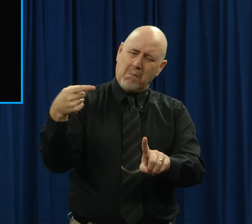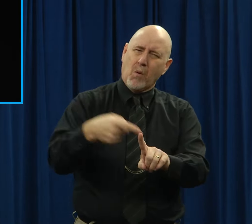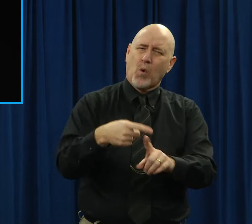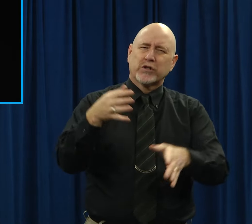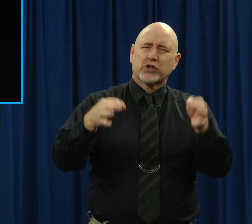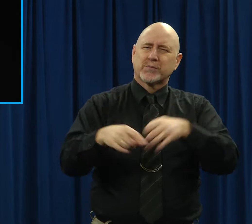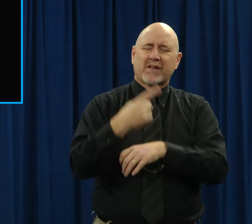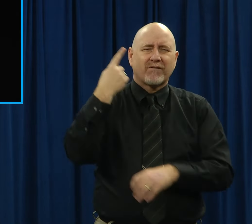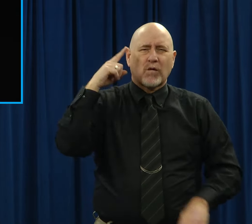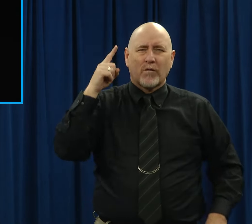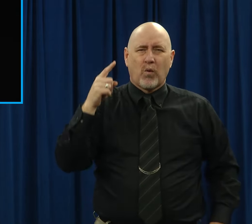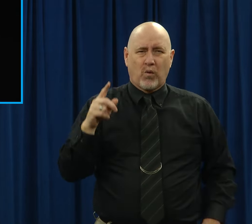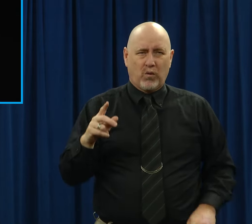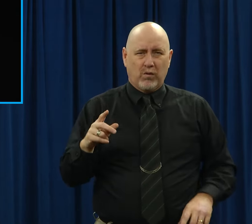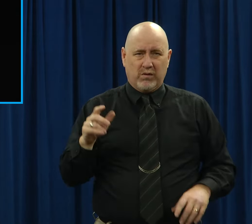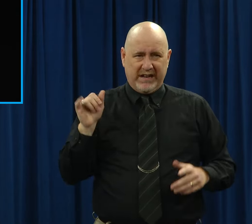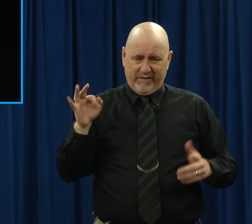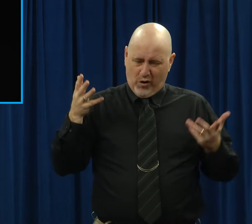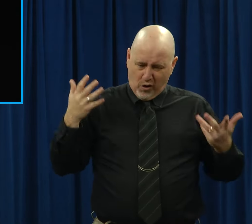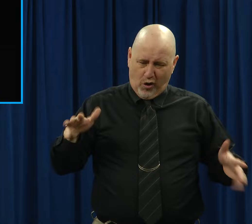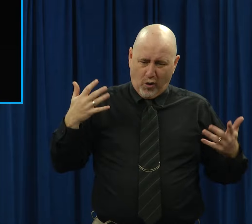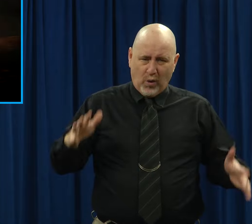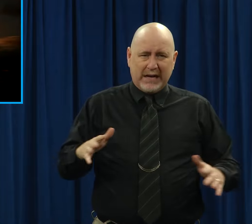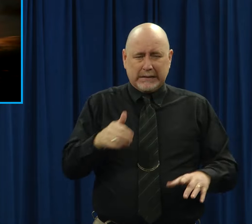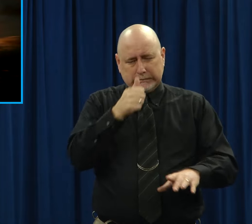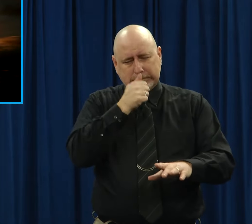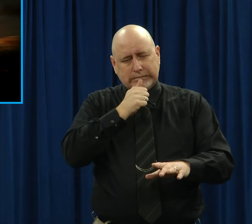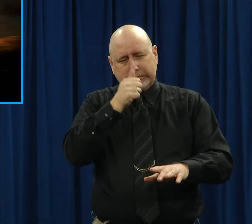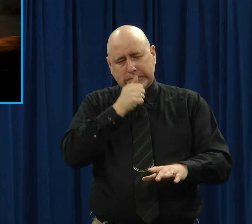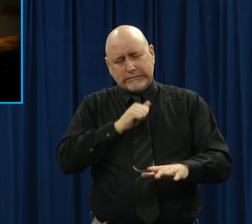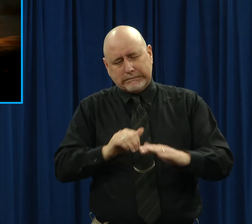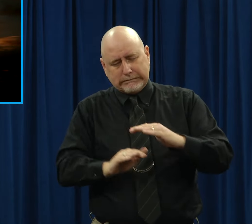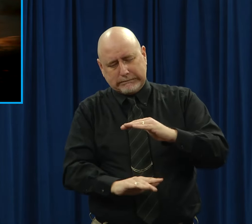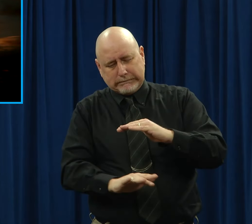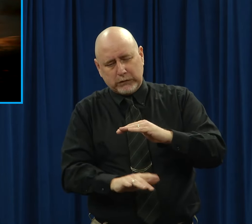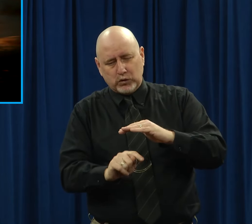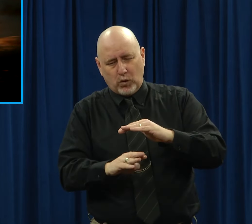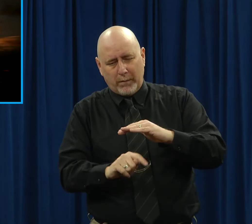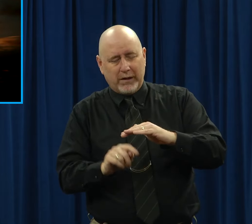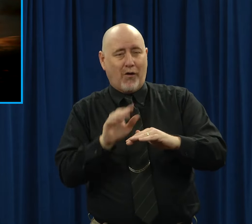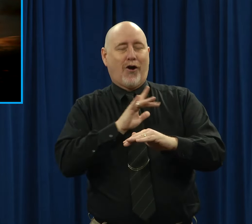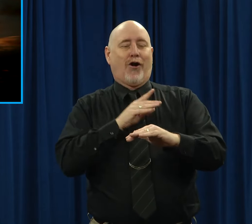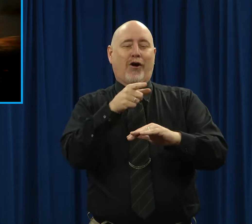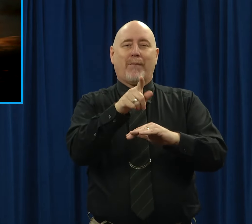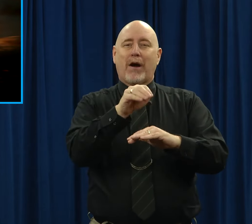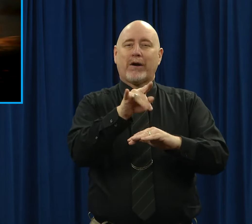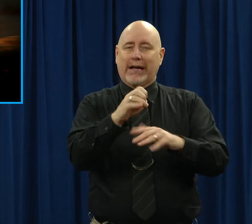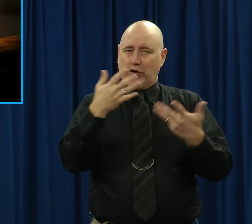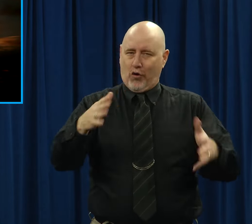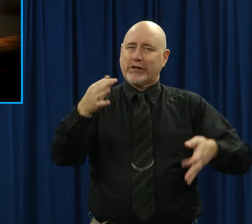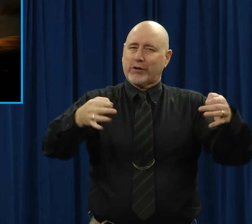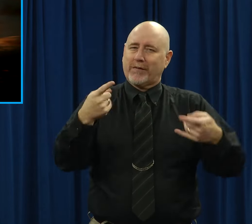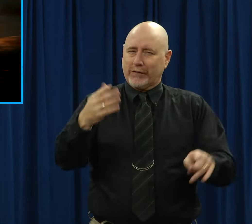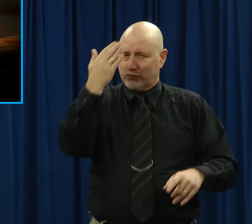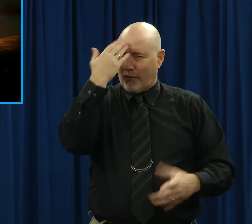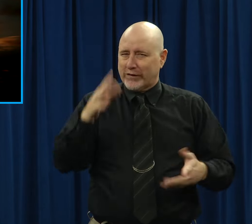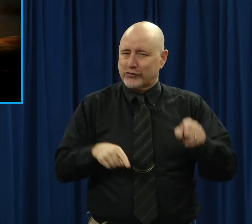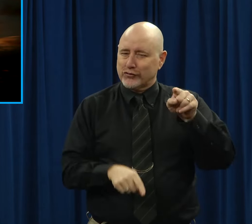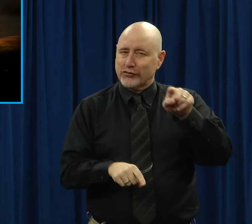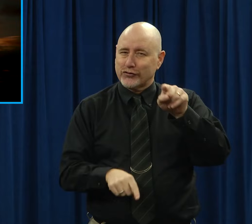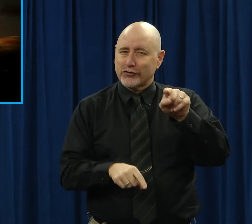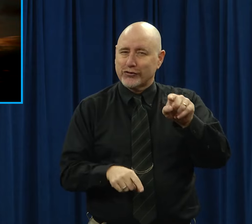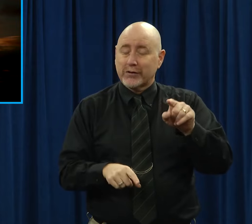well, what is the point of the judgment? If people have already been in paradise or torment, it seems like they've kind of already